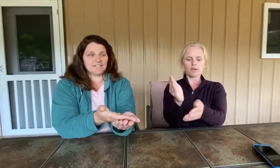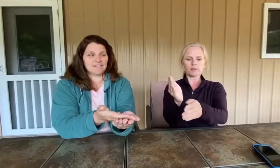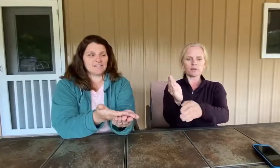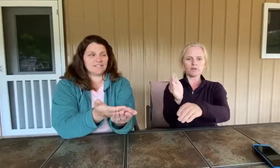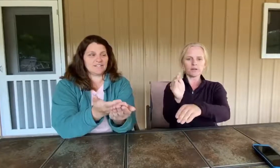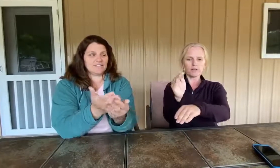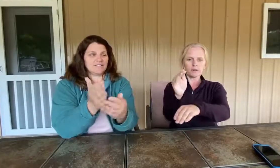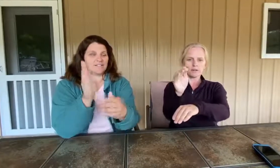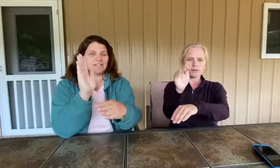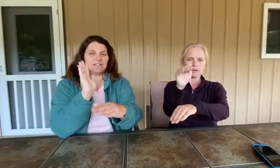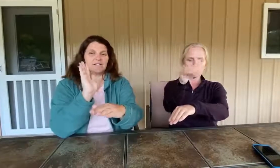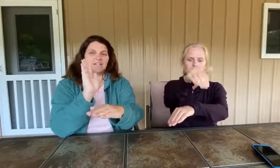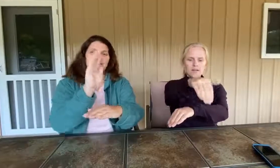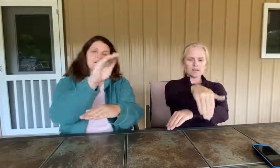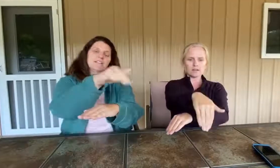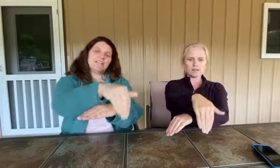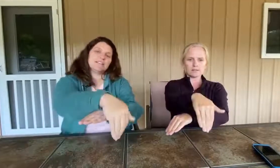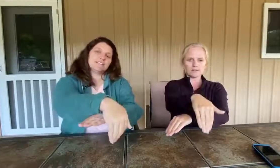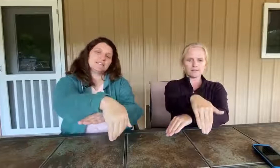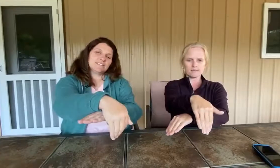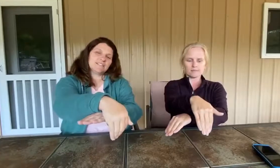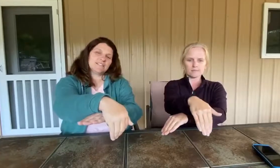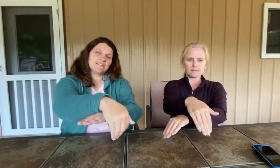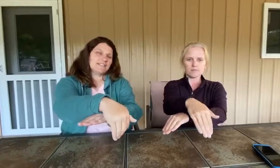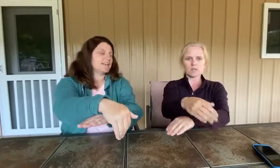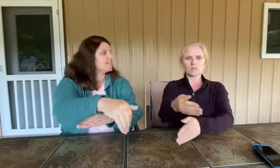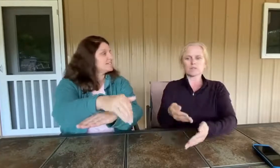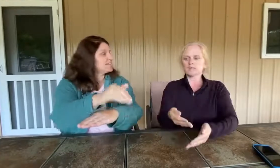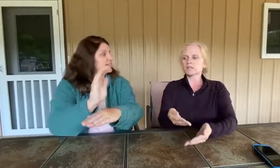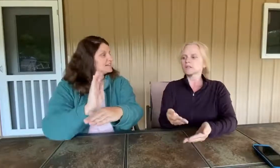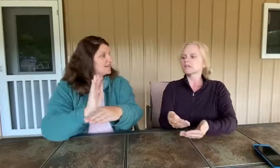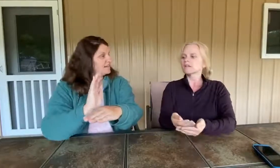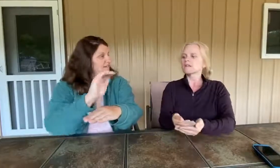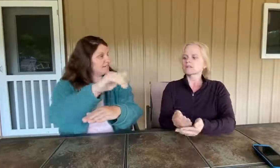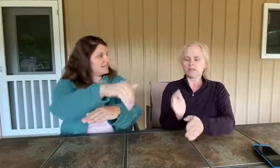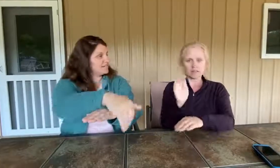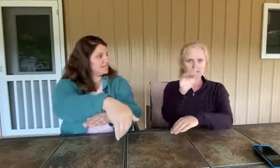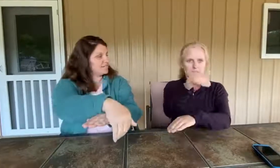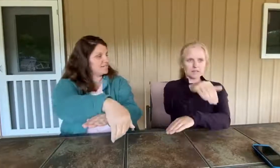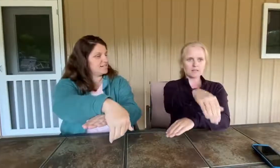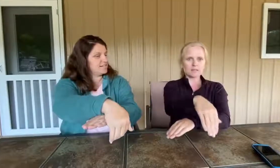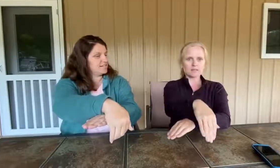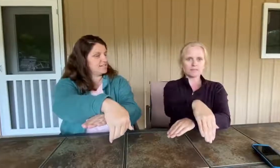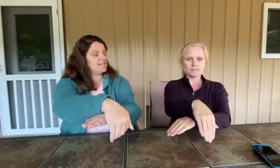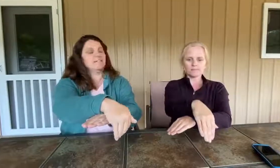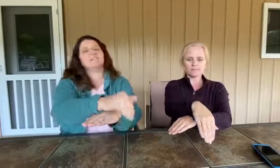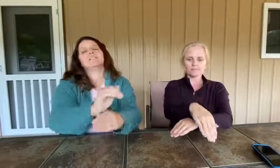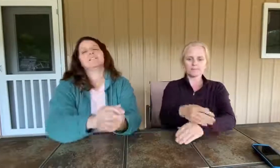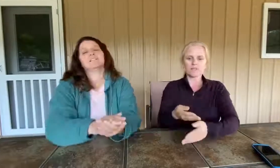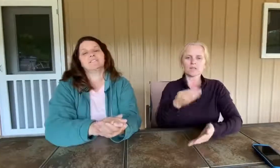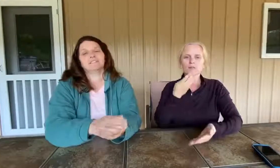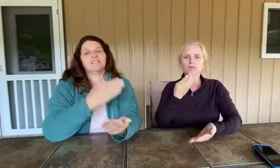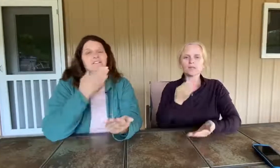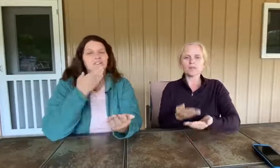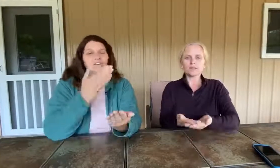hands over, night. Night. It's like the setting sun? It's like the setting sun. Mm-hmm. Mm-hmm. So